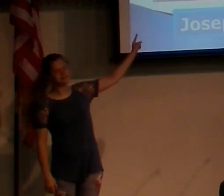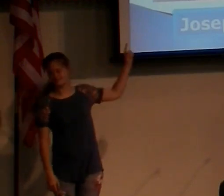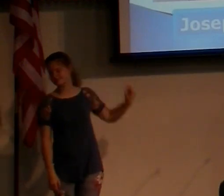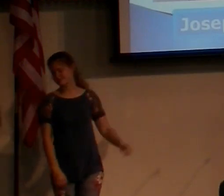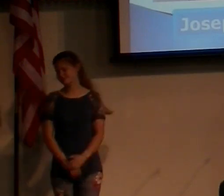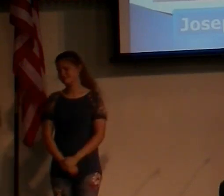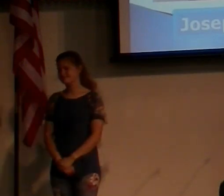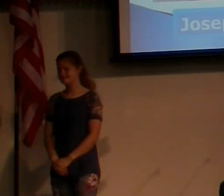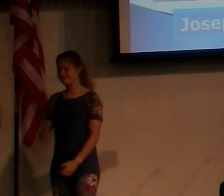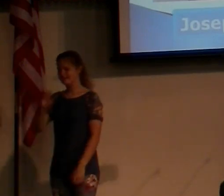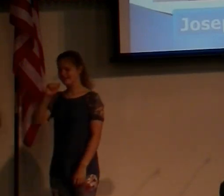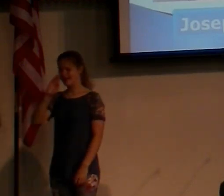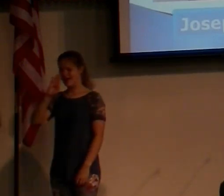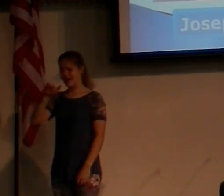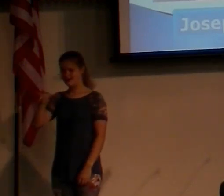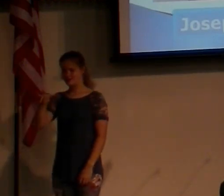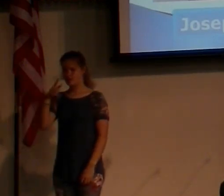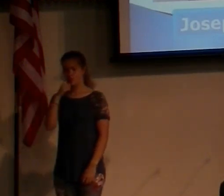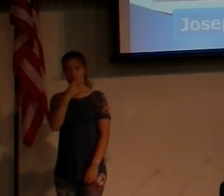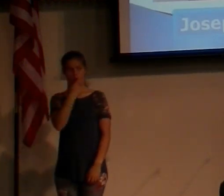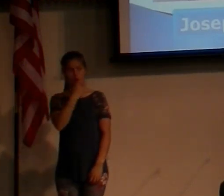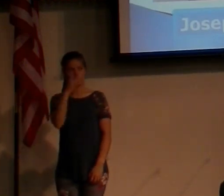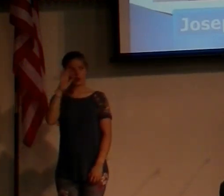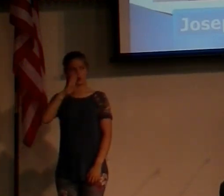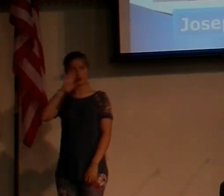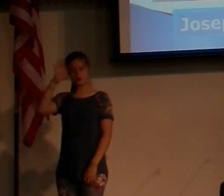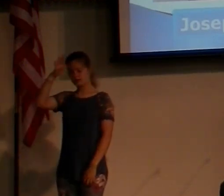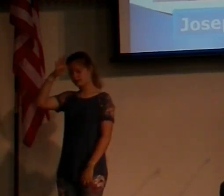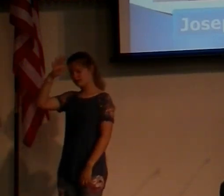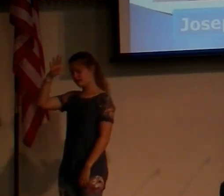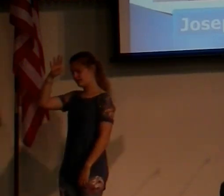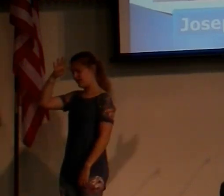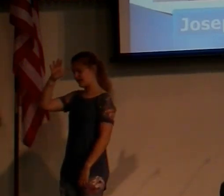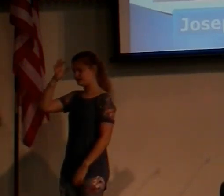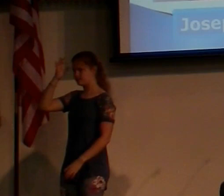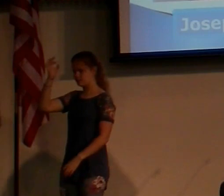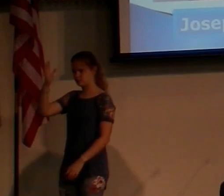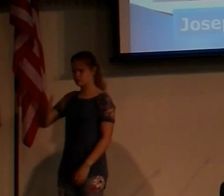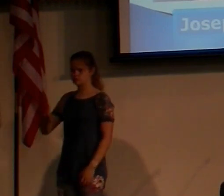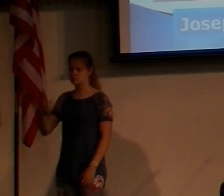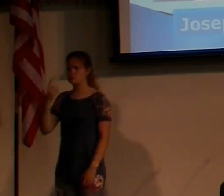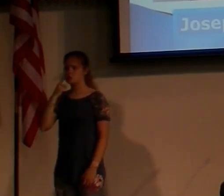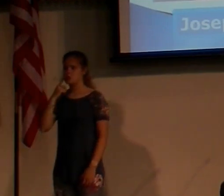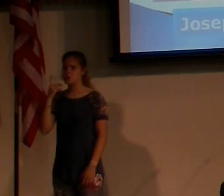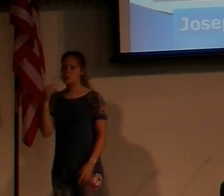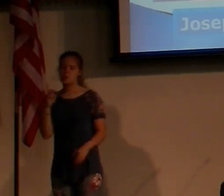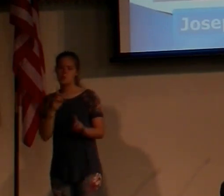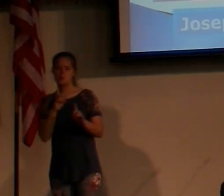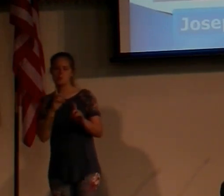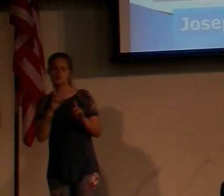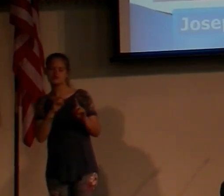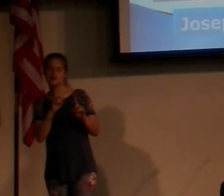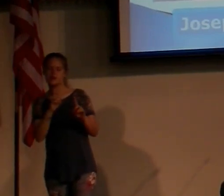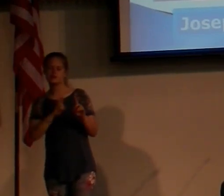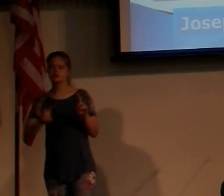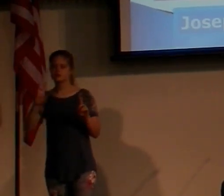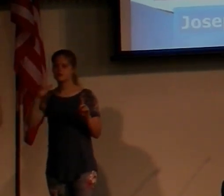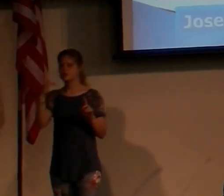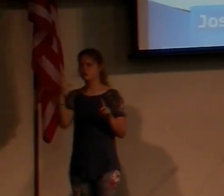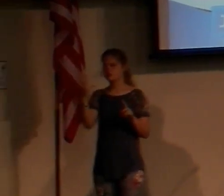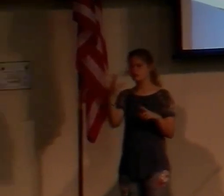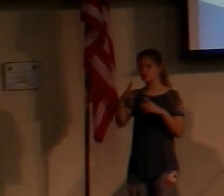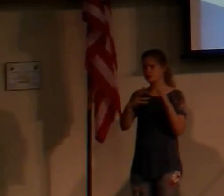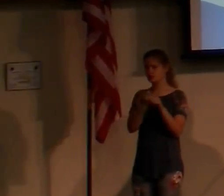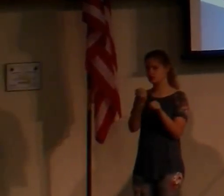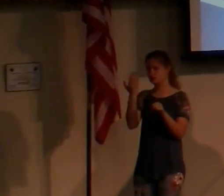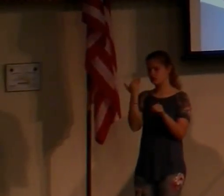okay? Her dad's the preacher. This is Joseph, the preacher, Joseph Pauley. He heard about DiscipleTrips about 3 years ago when he came to the Vision Workshop